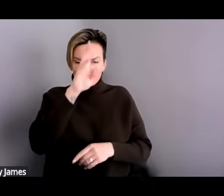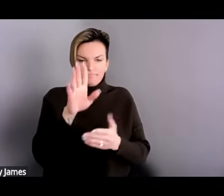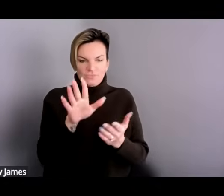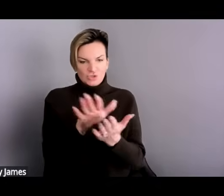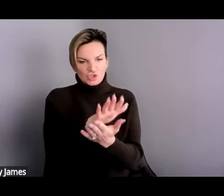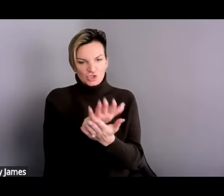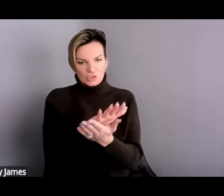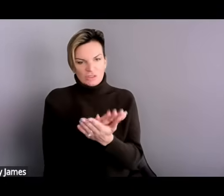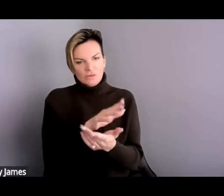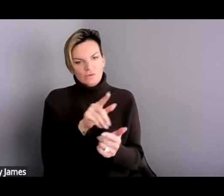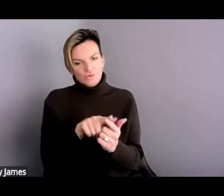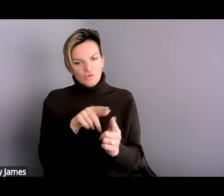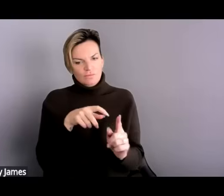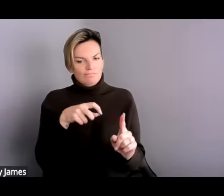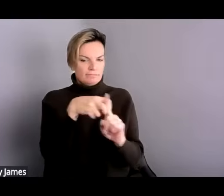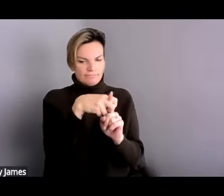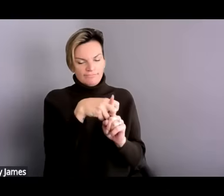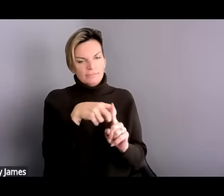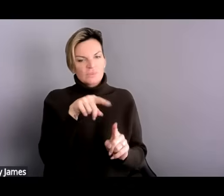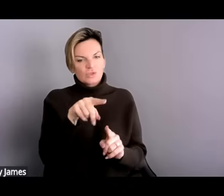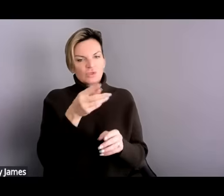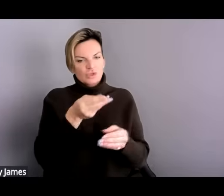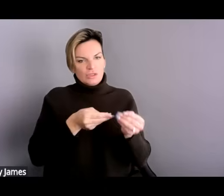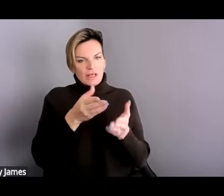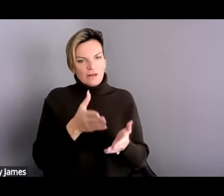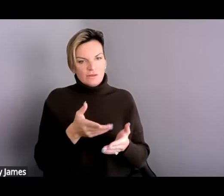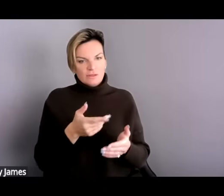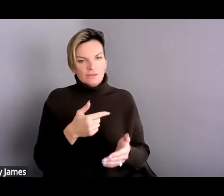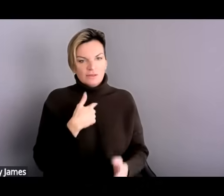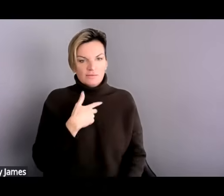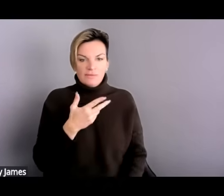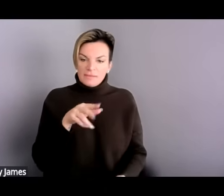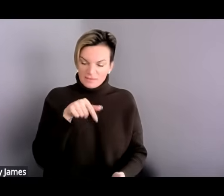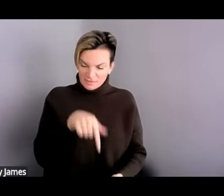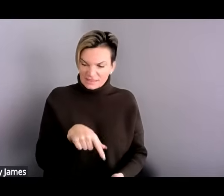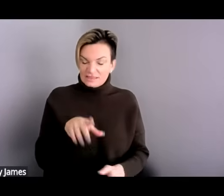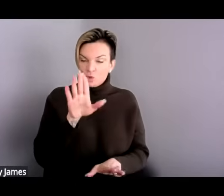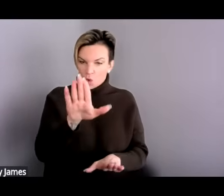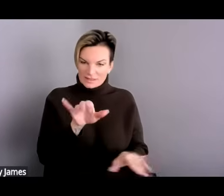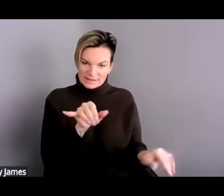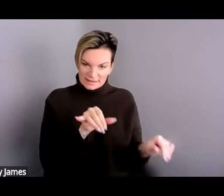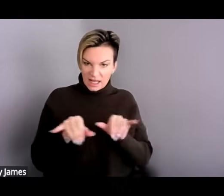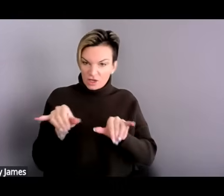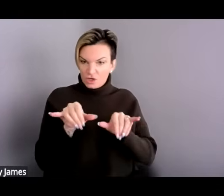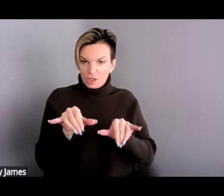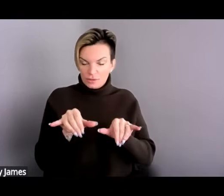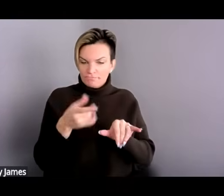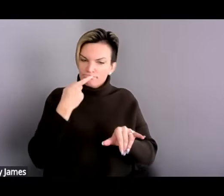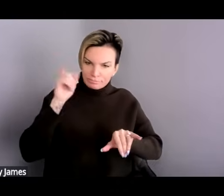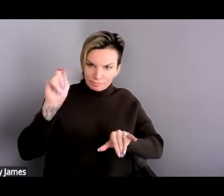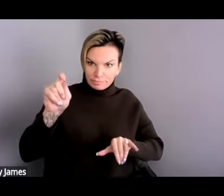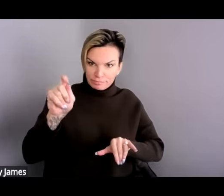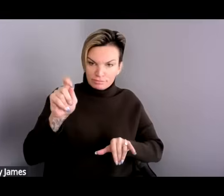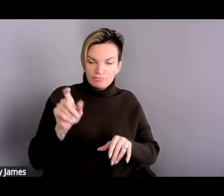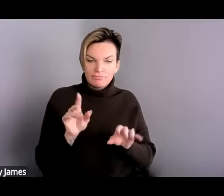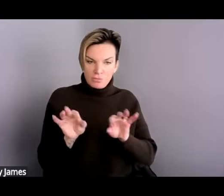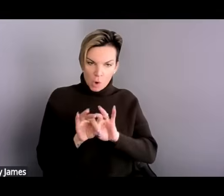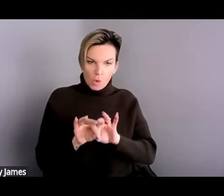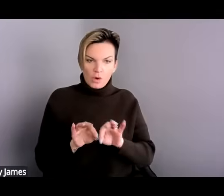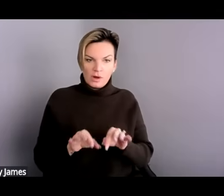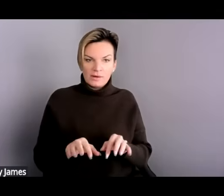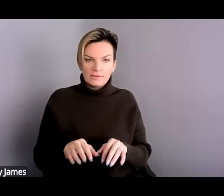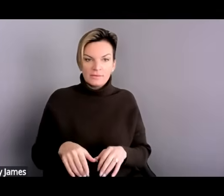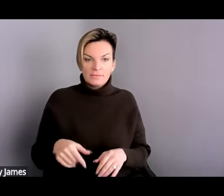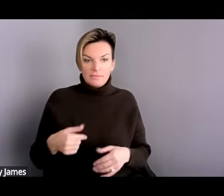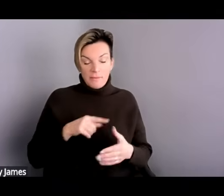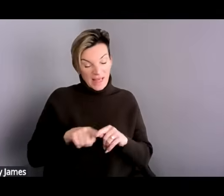circulators, we're going to hold you to this standard. This is important. My problem with this document